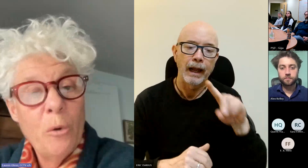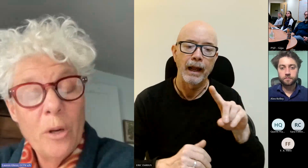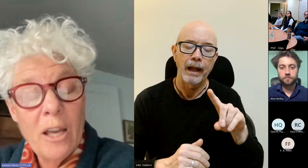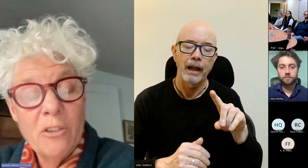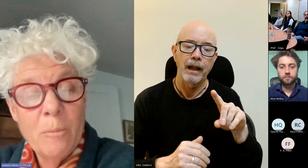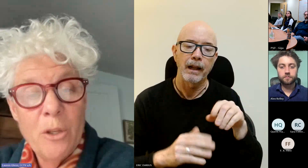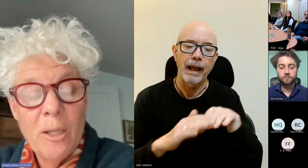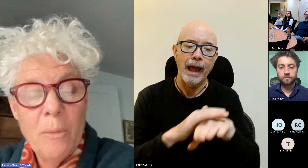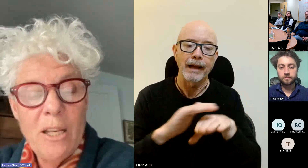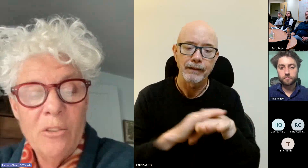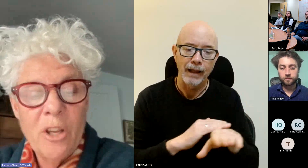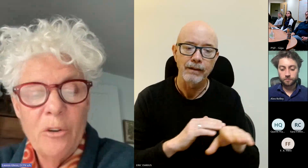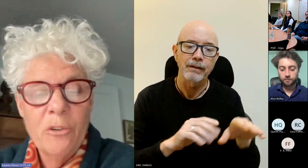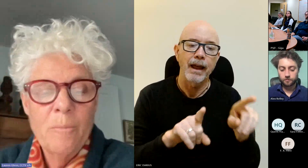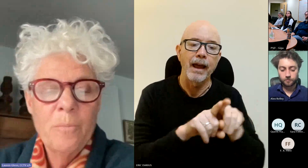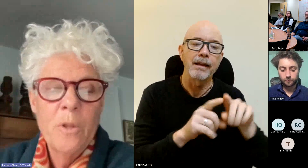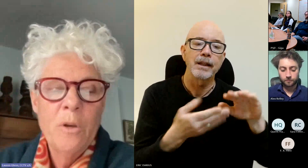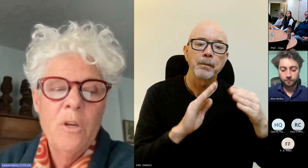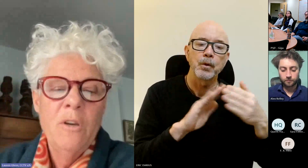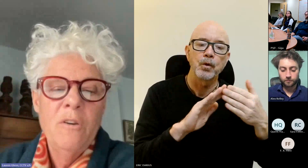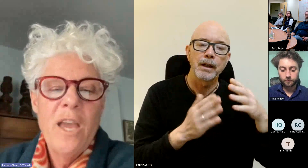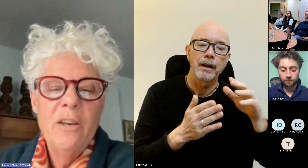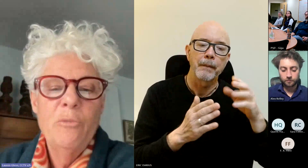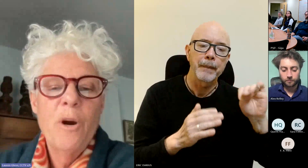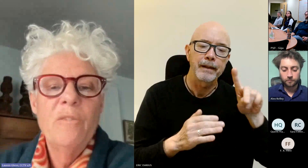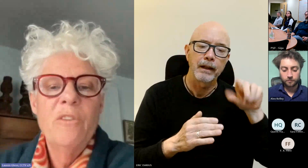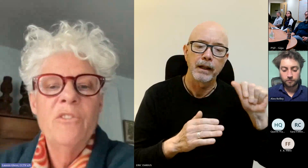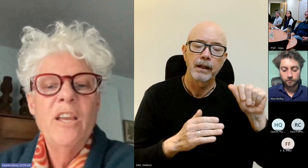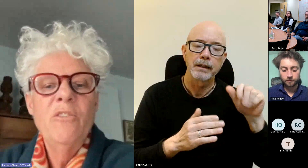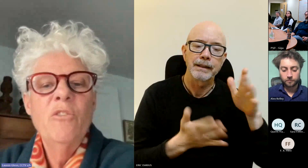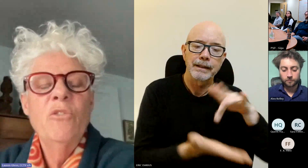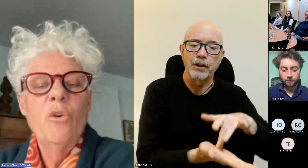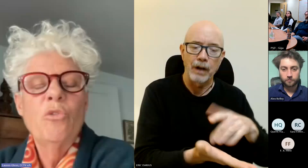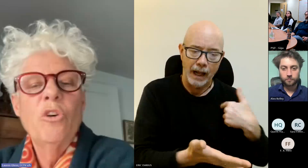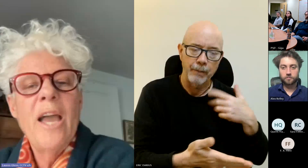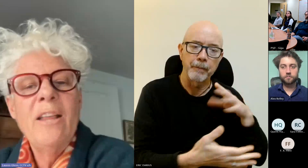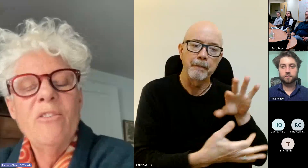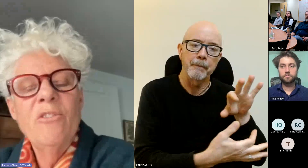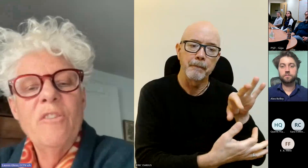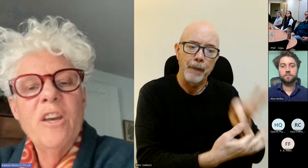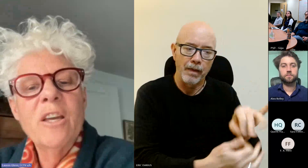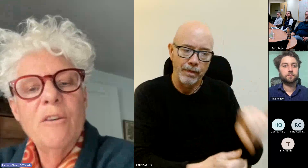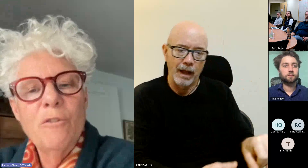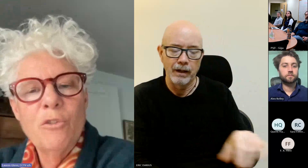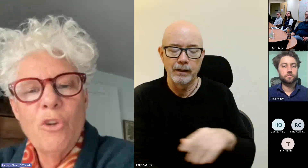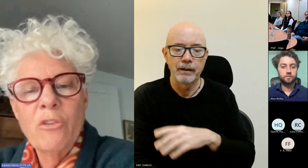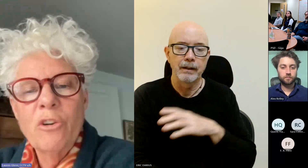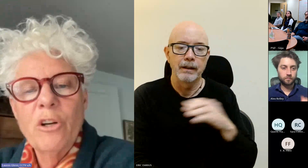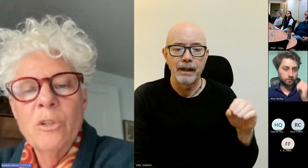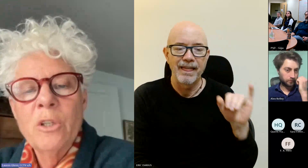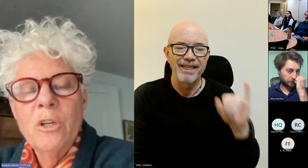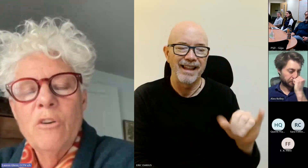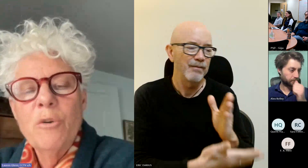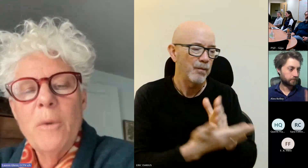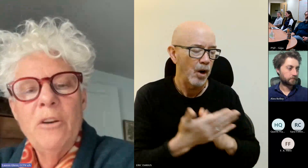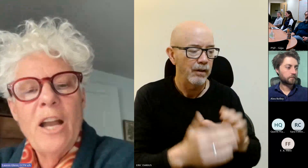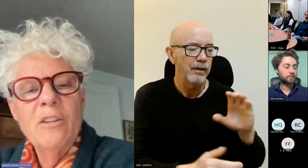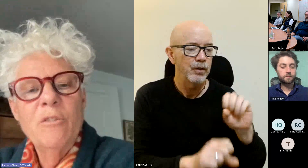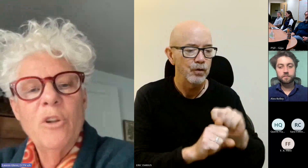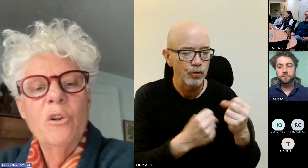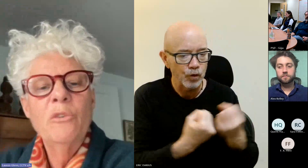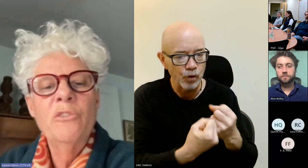also known as community media centers. VAN is part of the state's social and civic infrastructure,